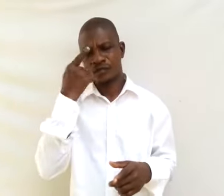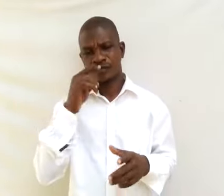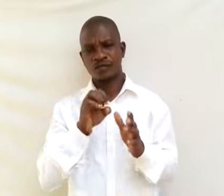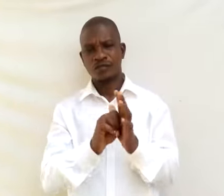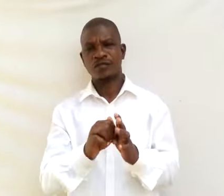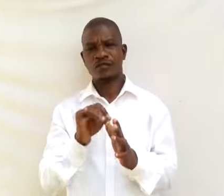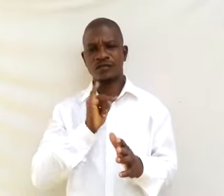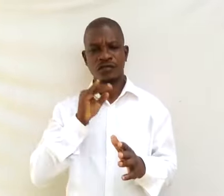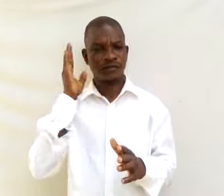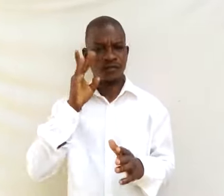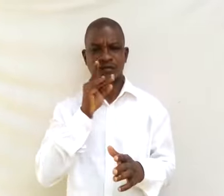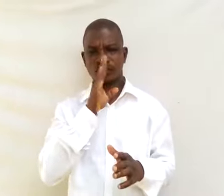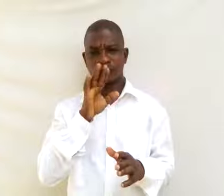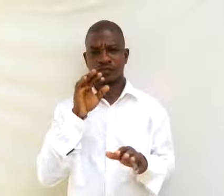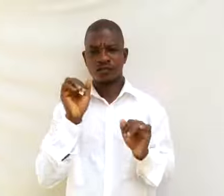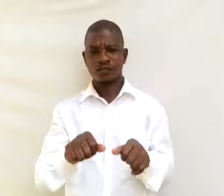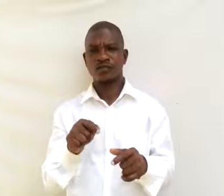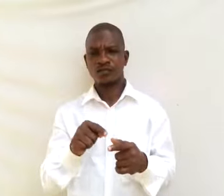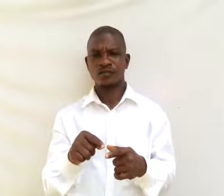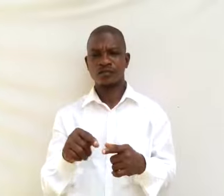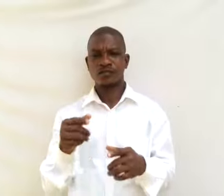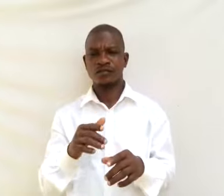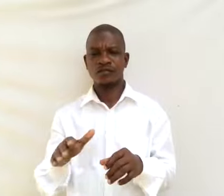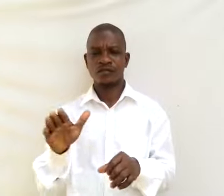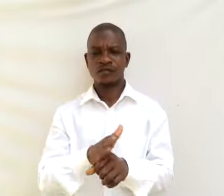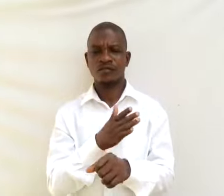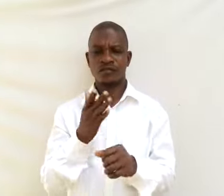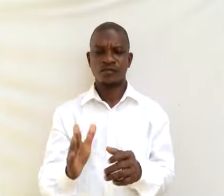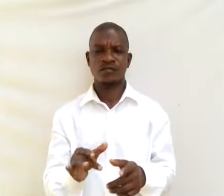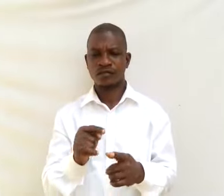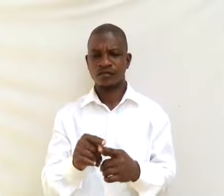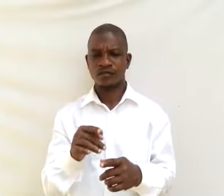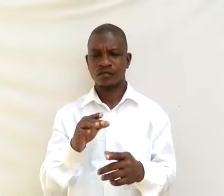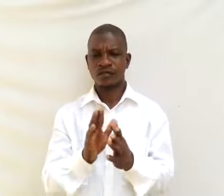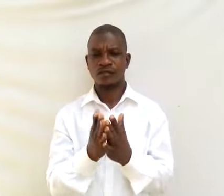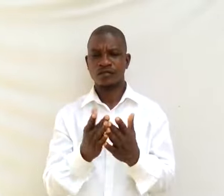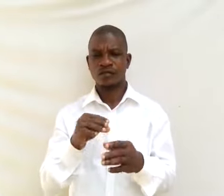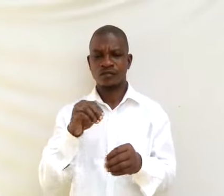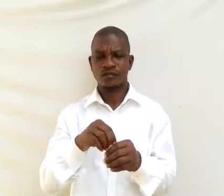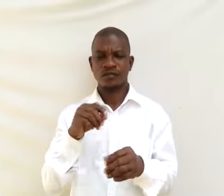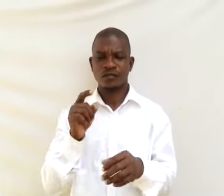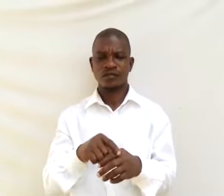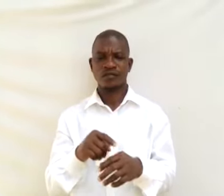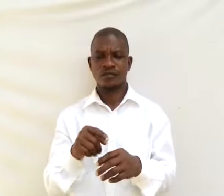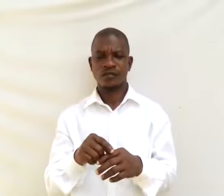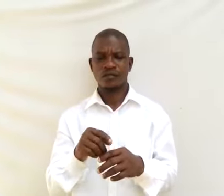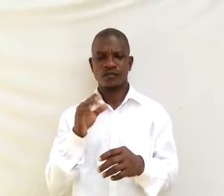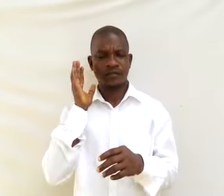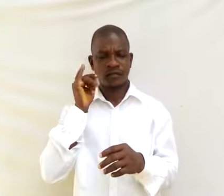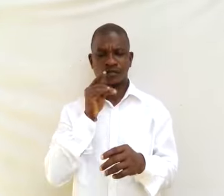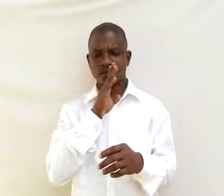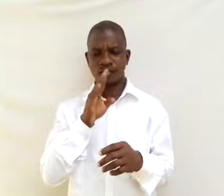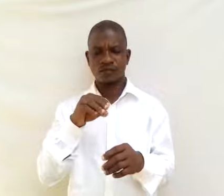I should be able to complete the book in time. It should be in the school now.